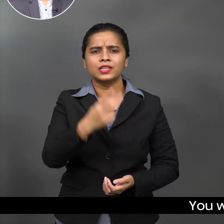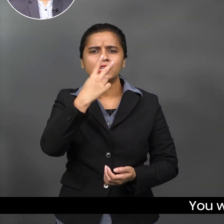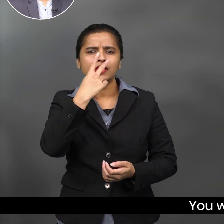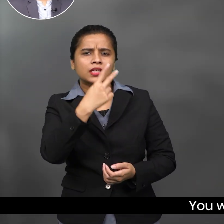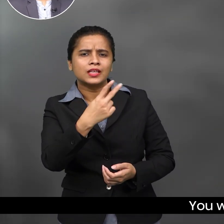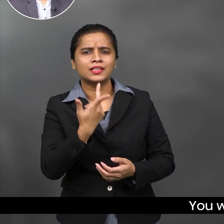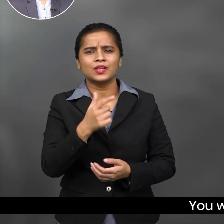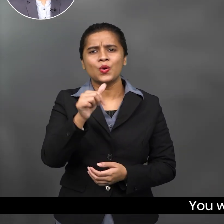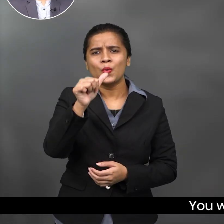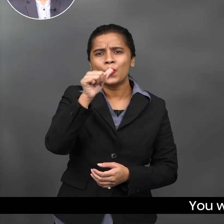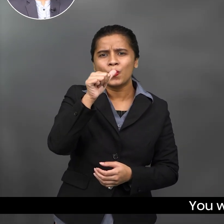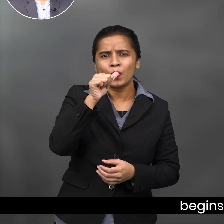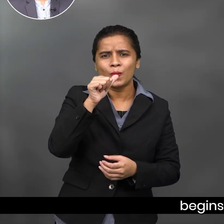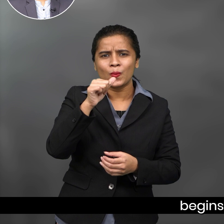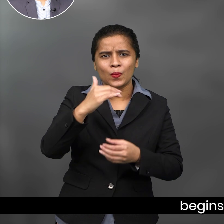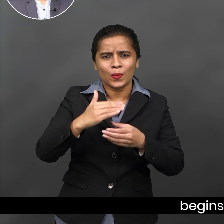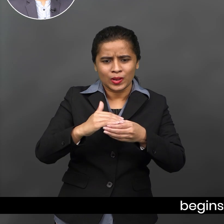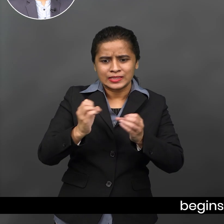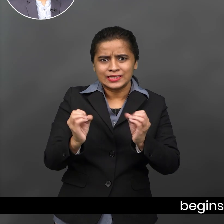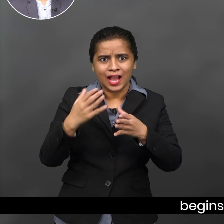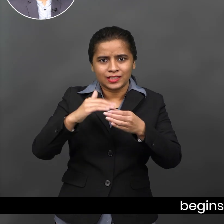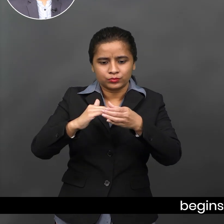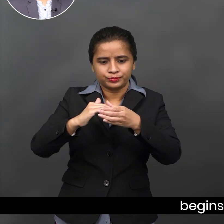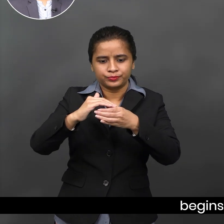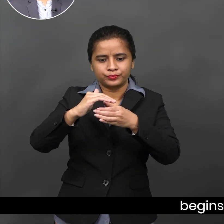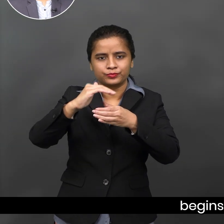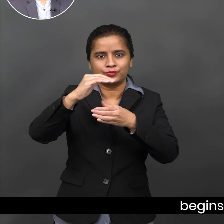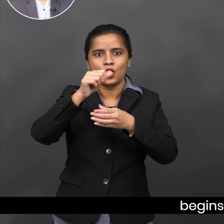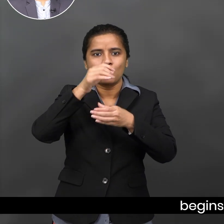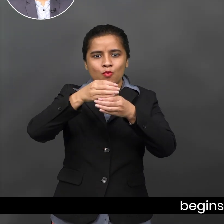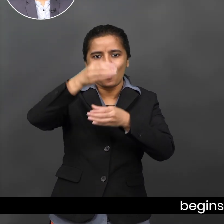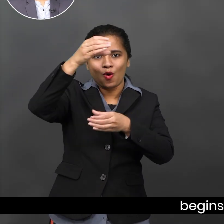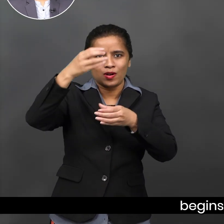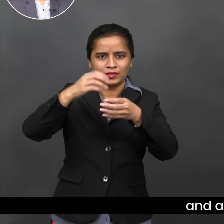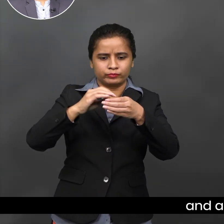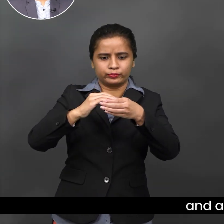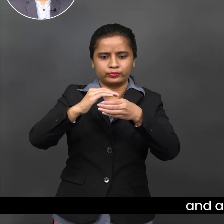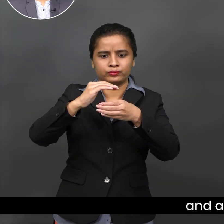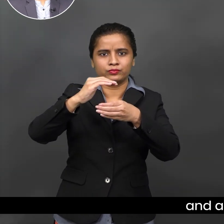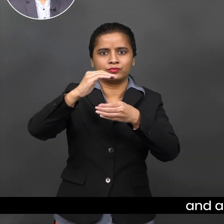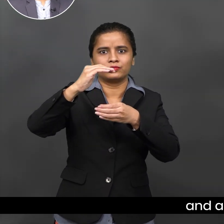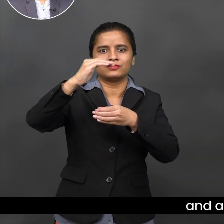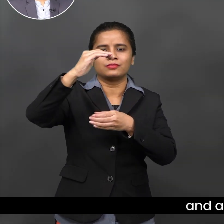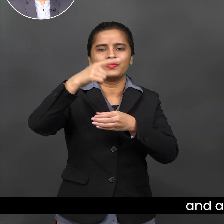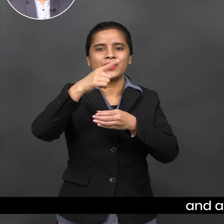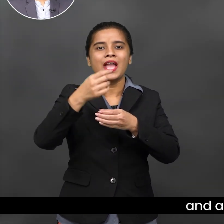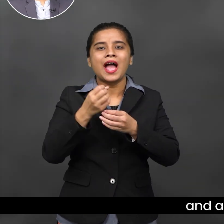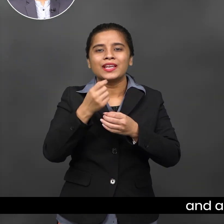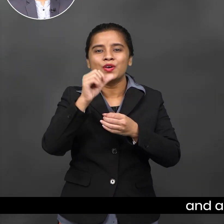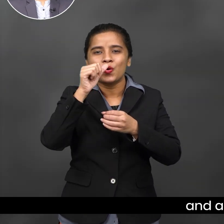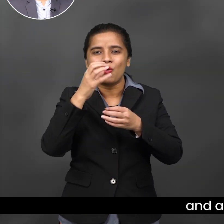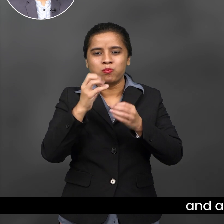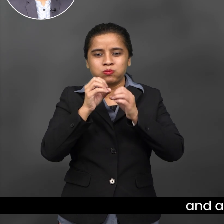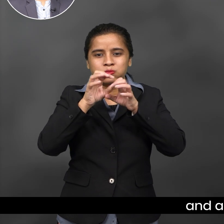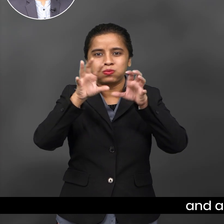You will see that water begins to enter the bottle and air bubbles